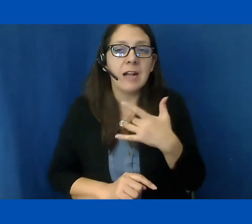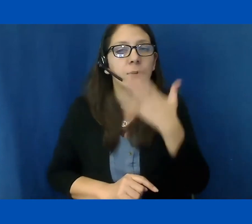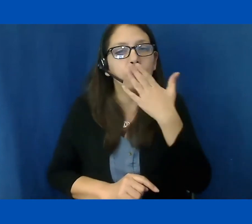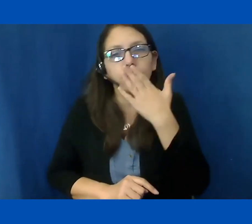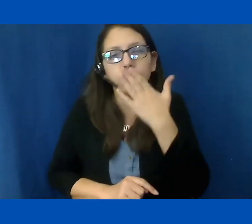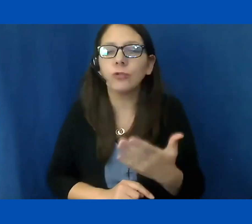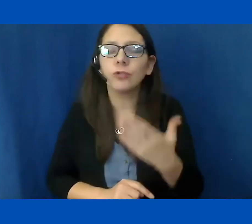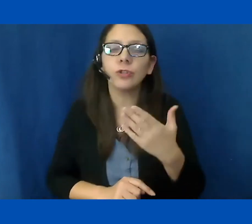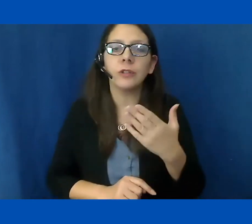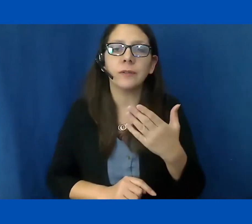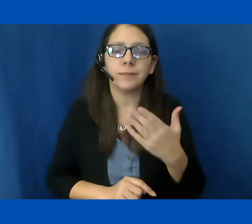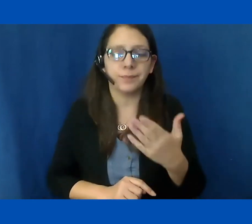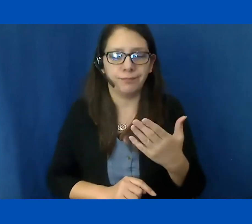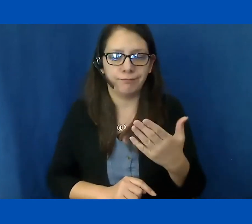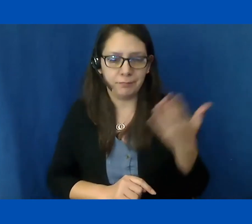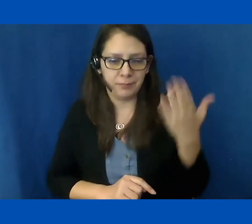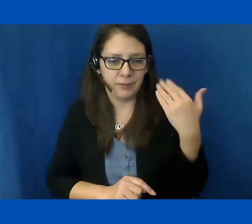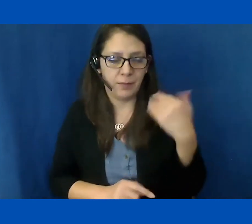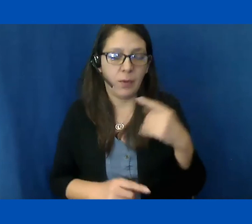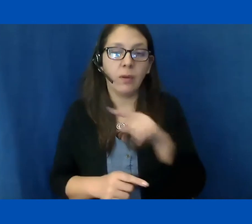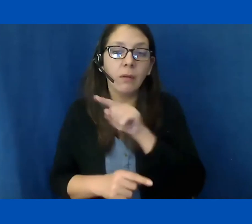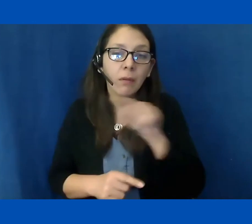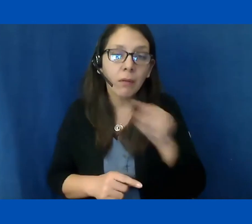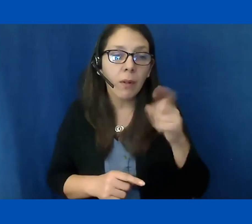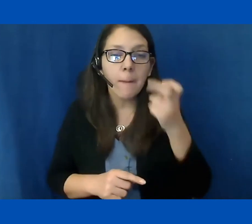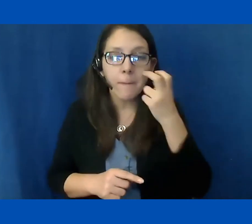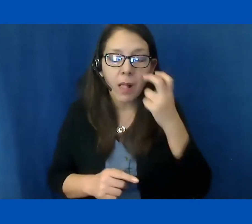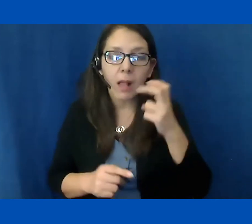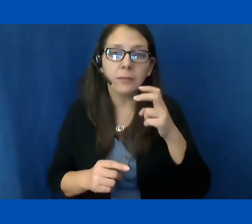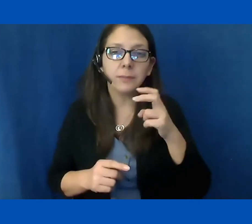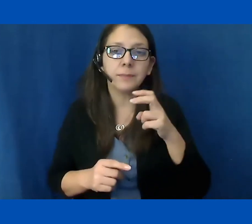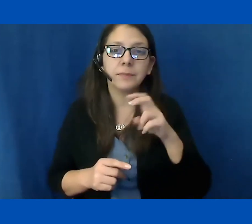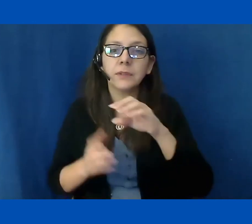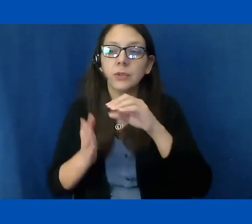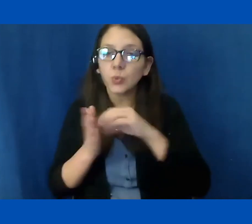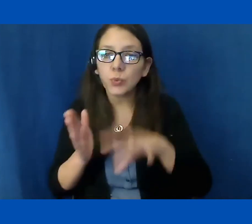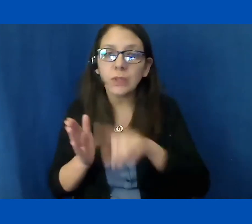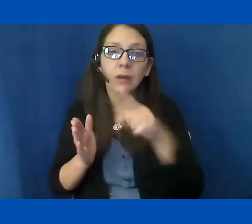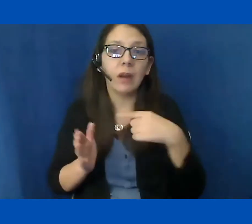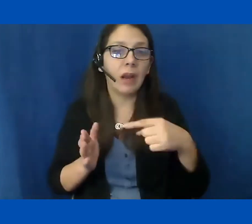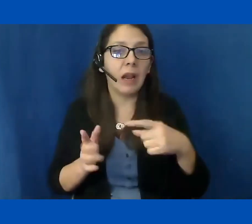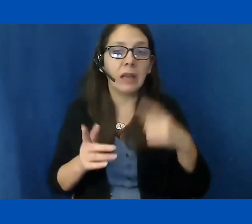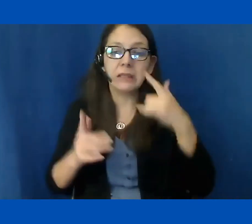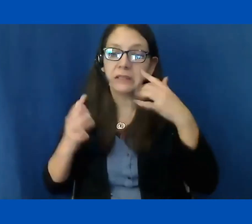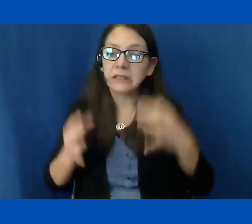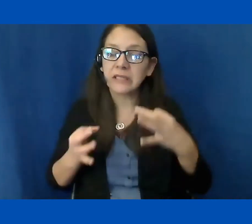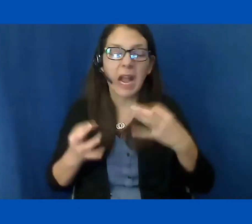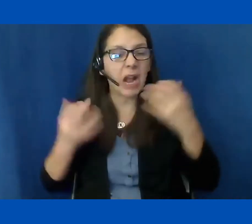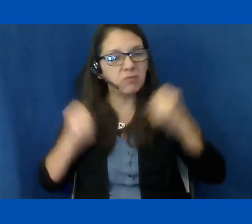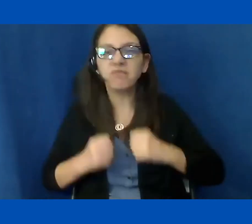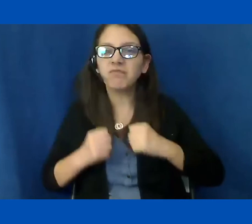two other blind people and myself just decided to pick up and go play in a tournament down in Mexico. That was something